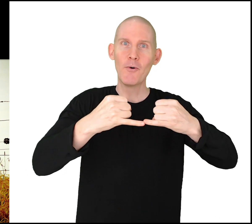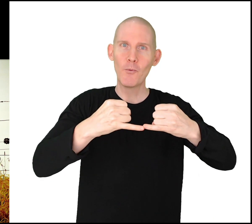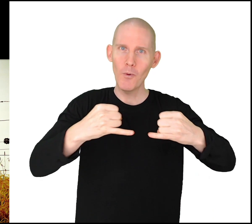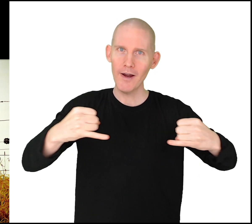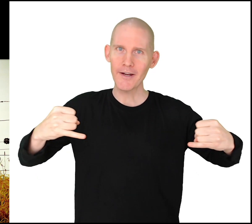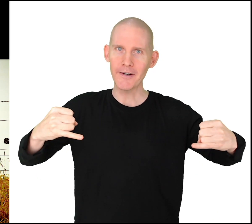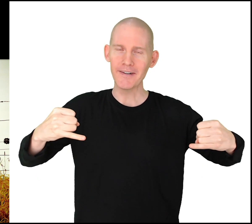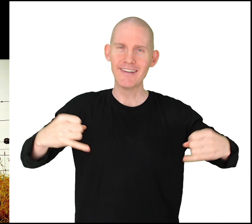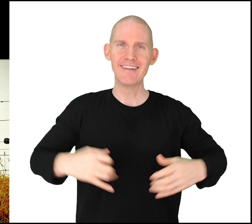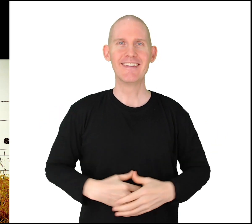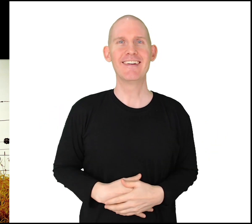wire.